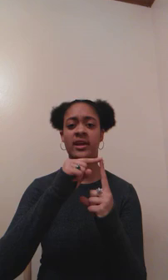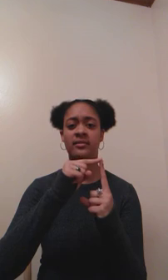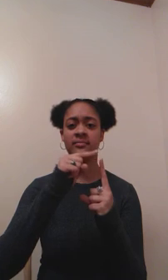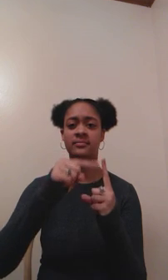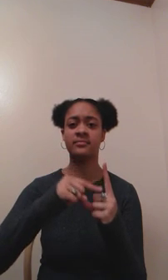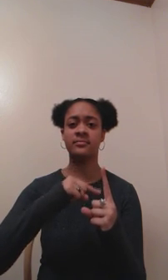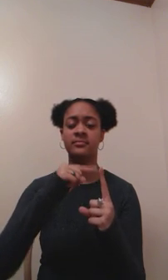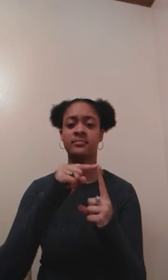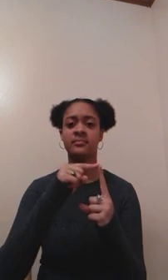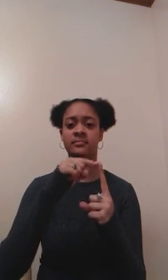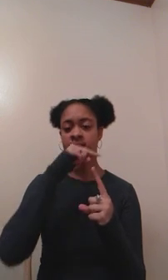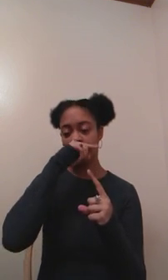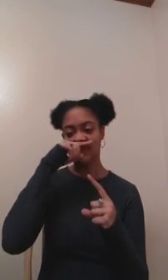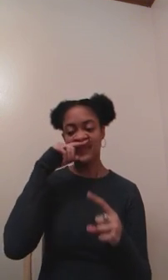When.